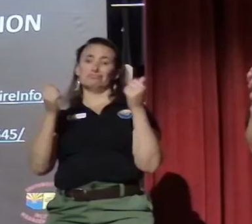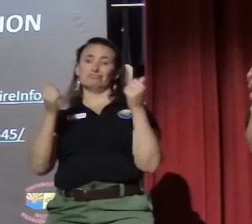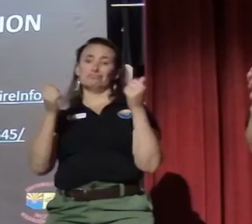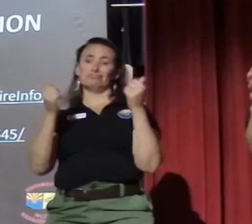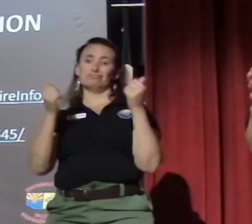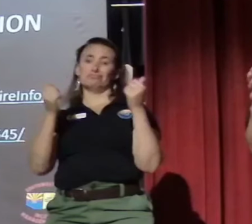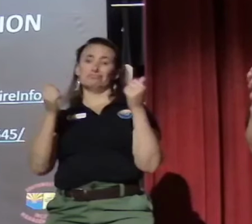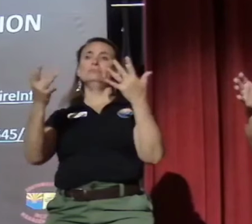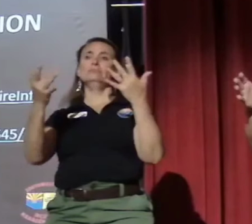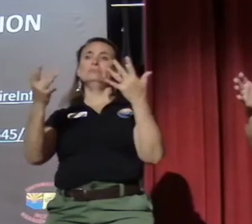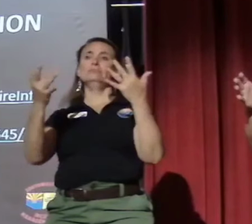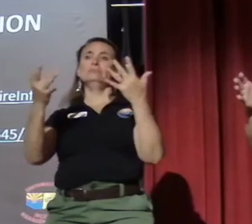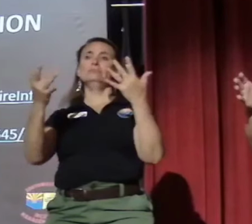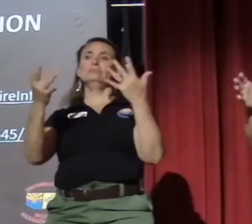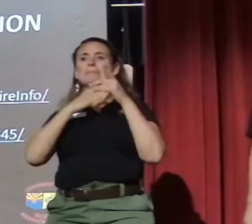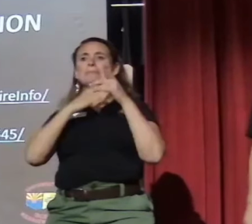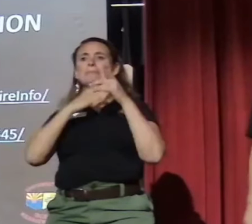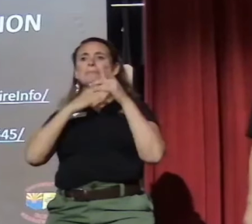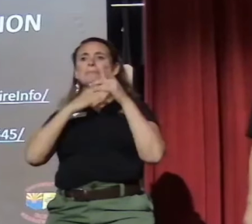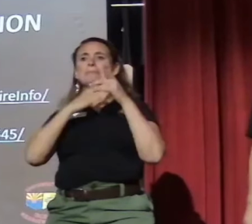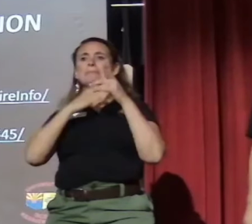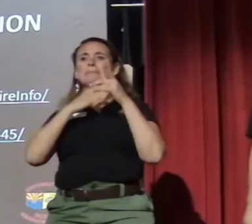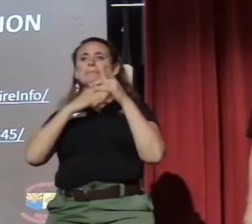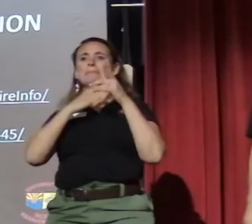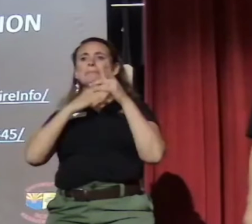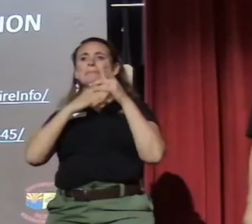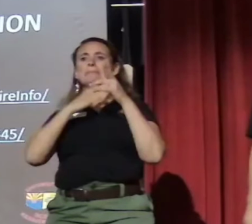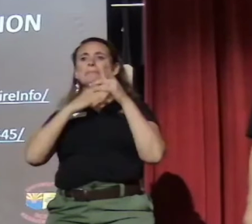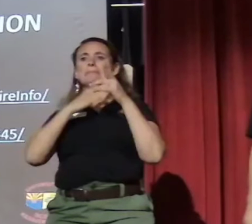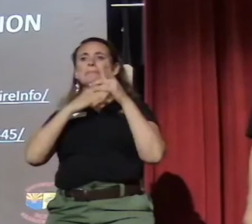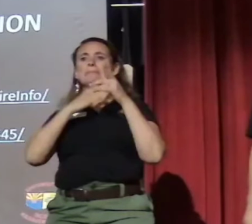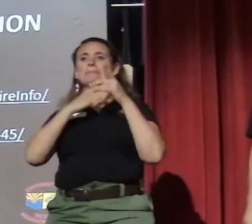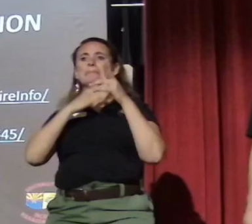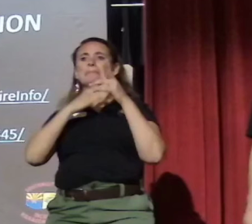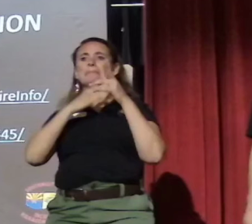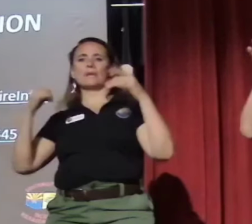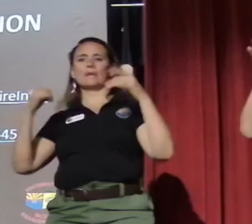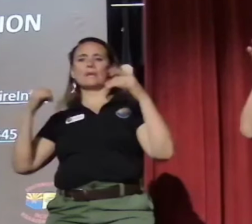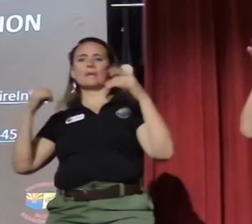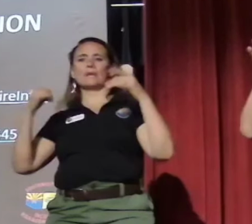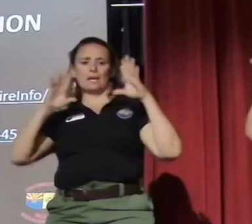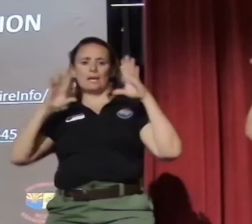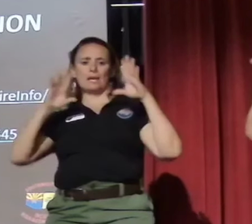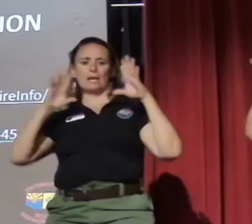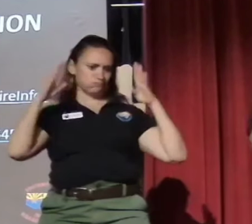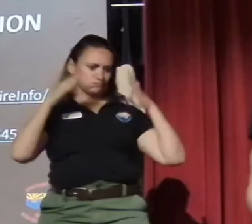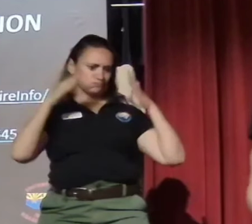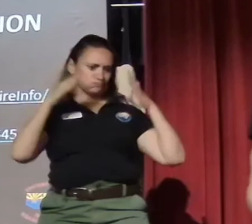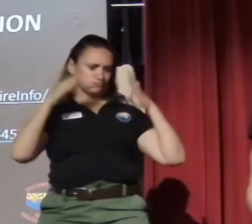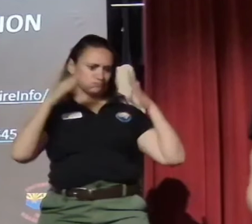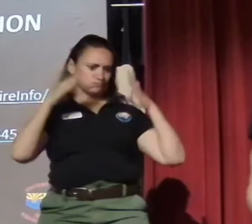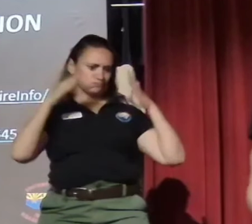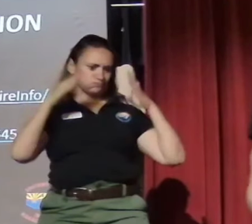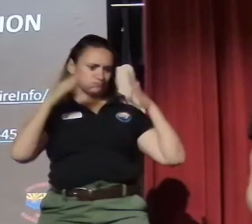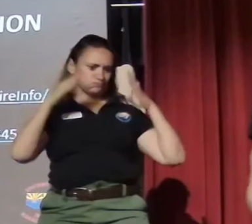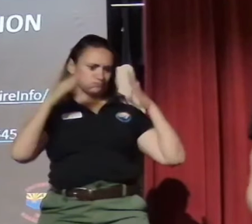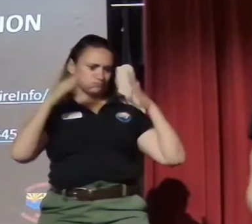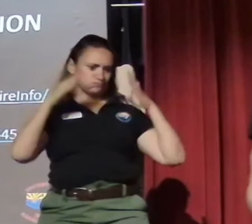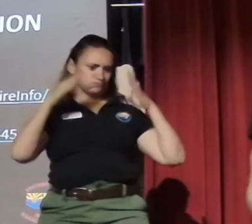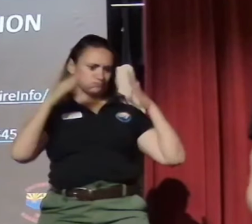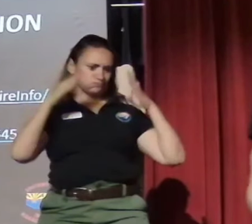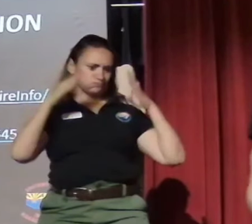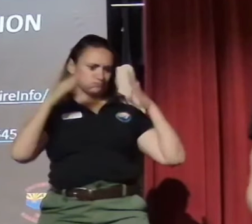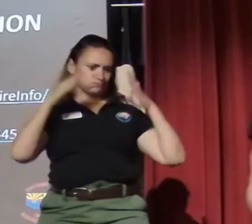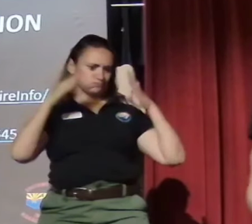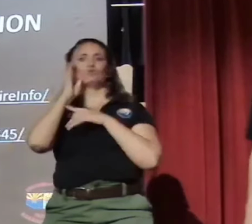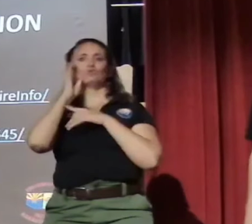things consecutively on different portions of the fire. We're having to put a concerted effort right around Pine Strawberry right now. So